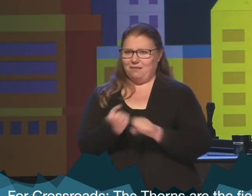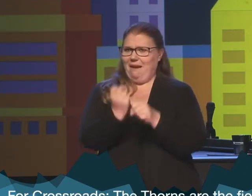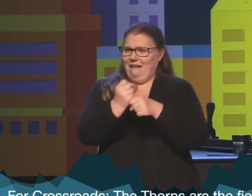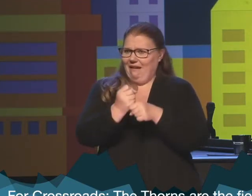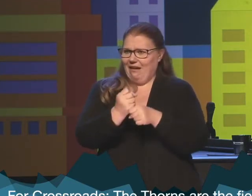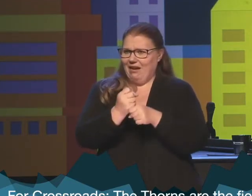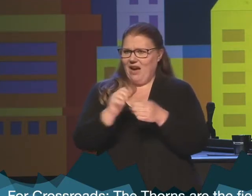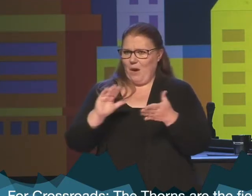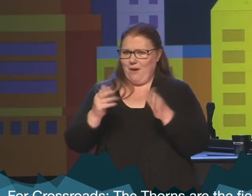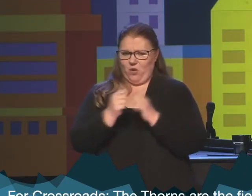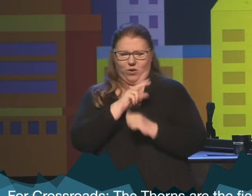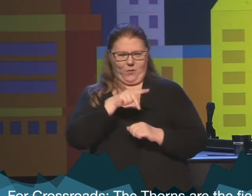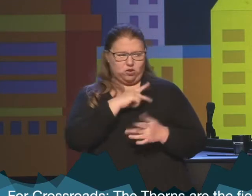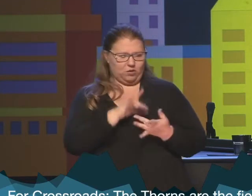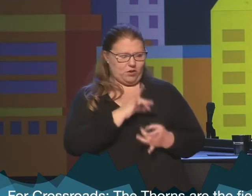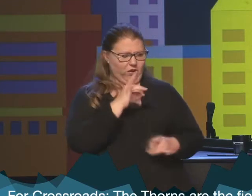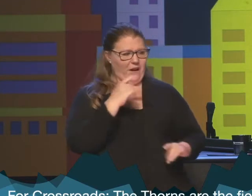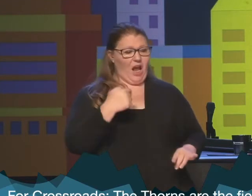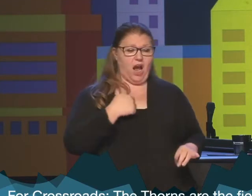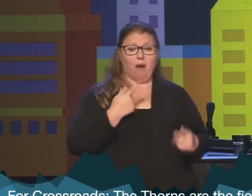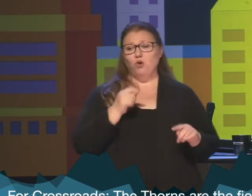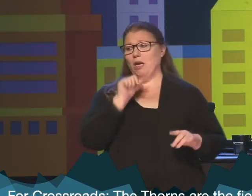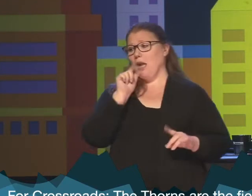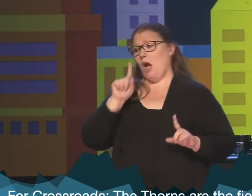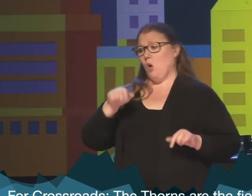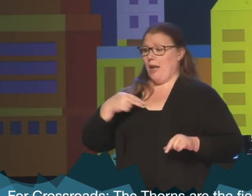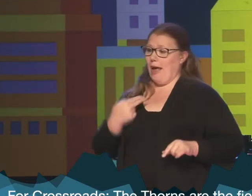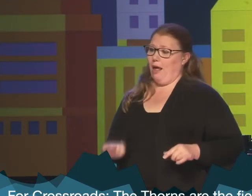personal spirituality that says, well, I'm just trying to not go to hell,